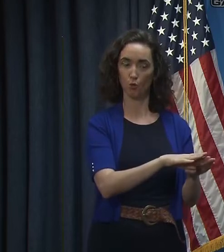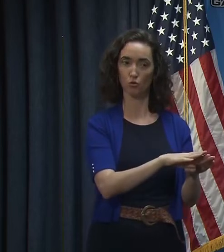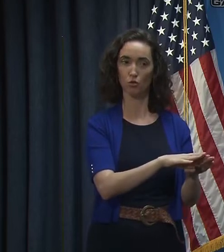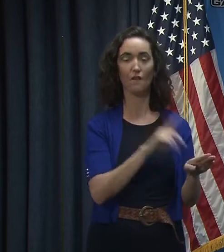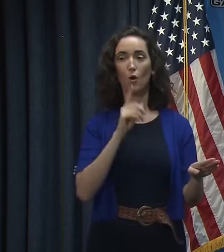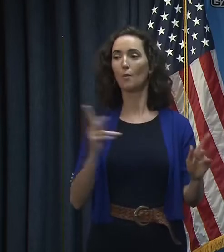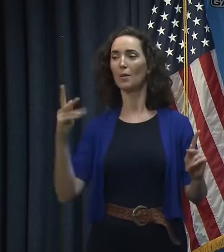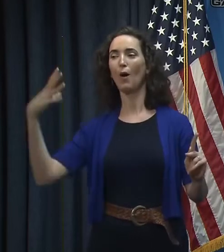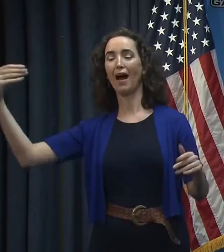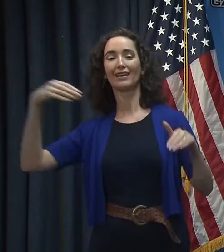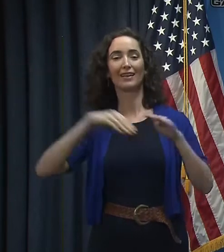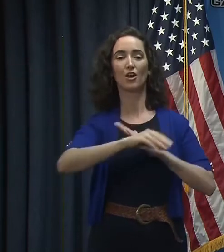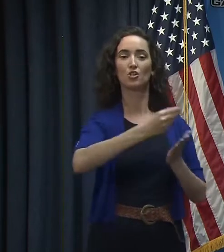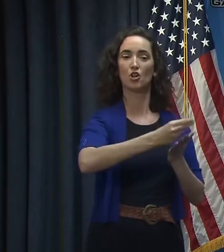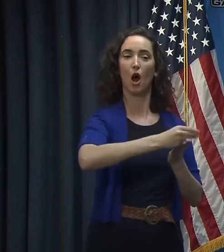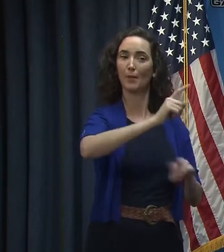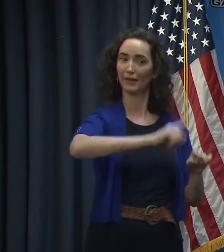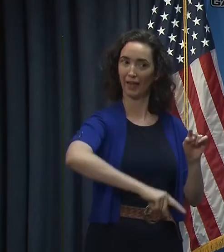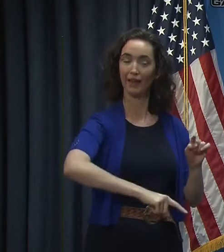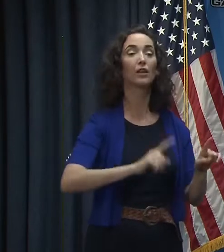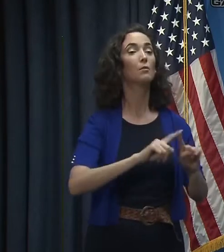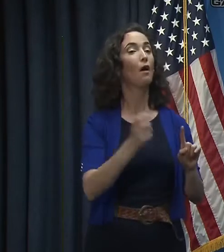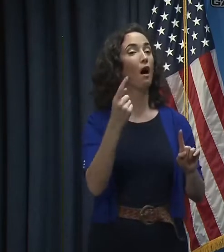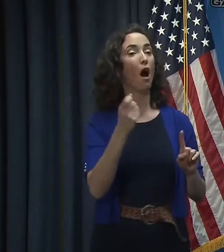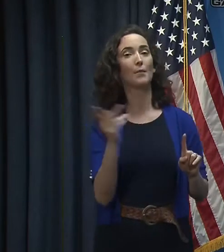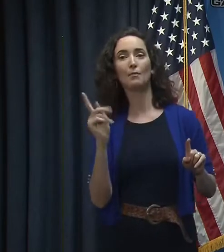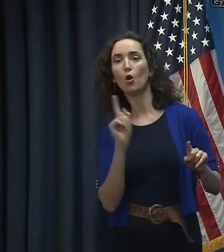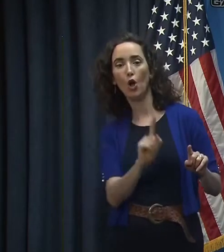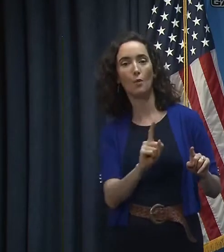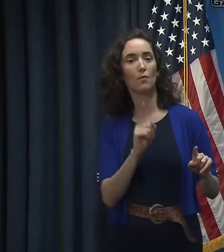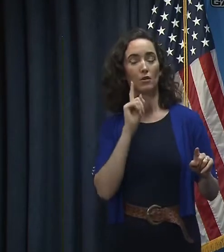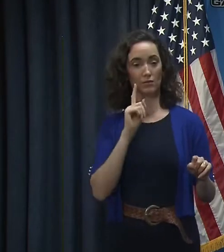stores may be open for curbside delivery.